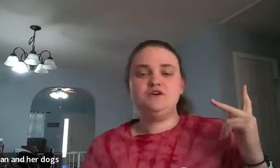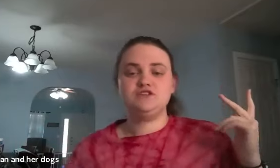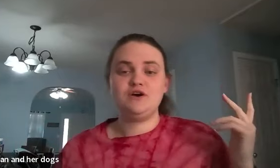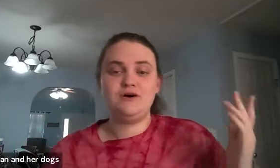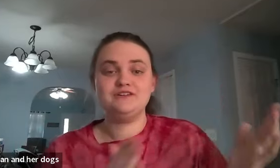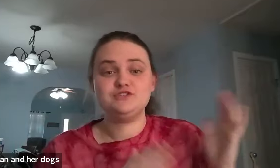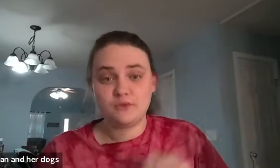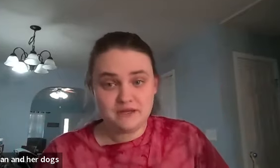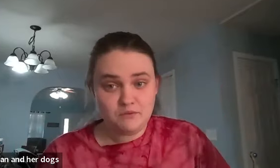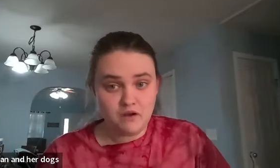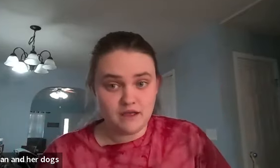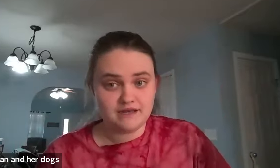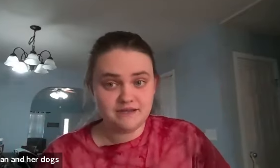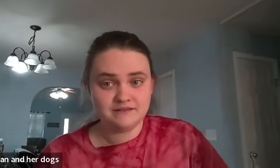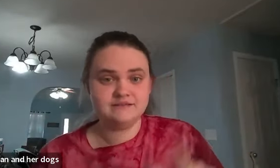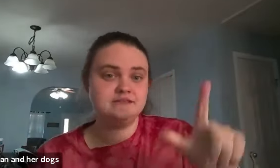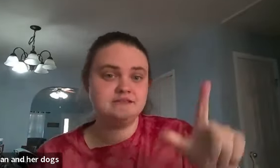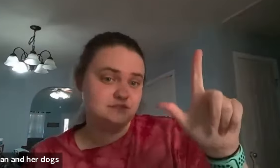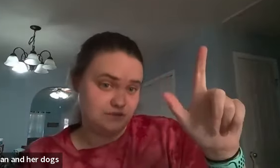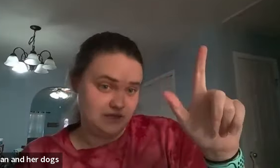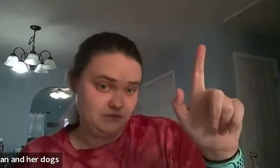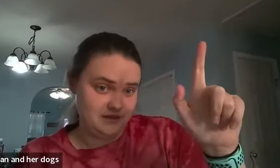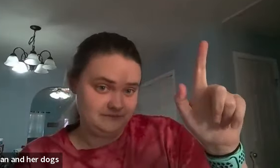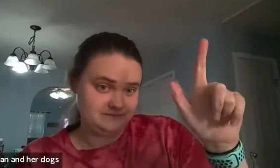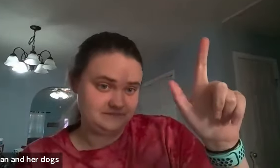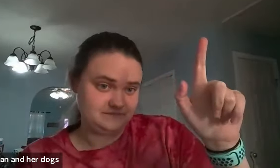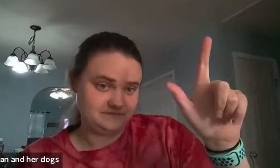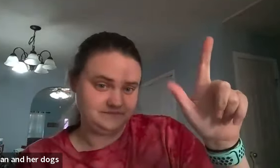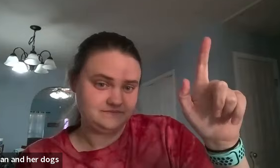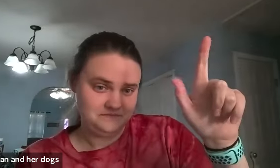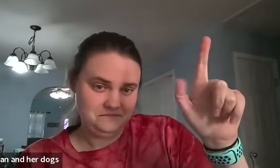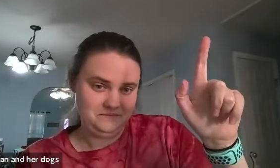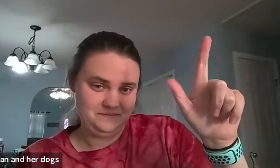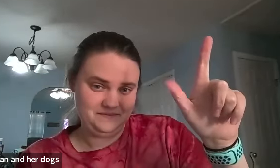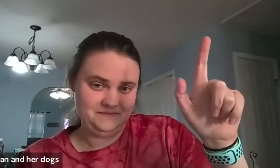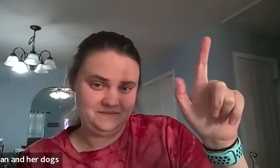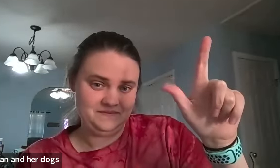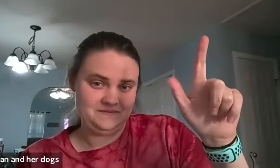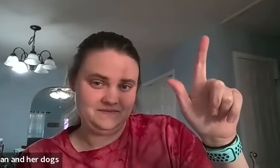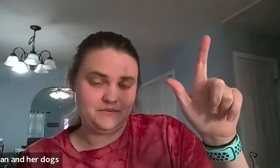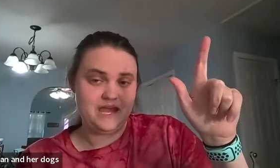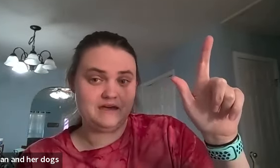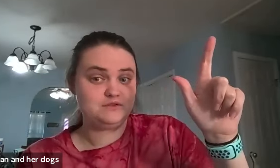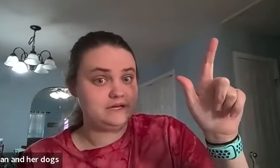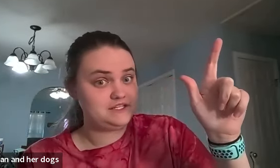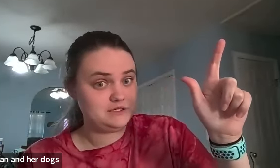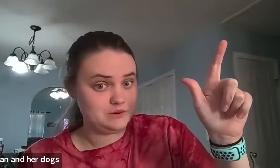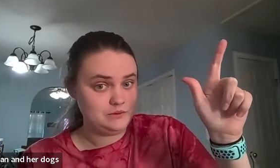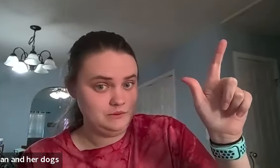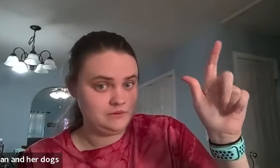So 21, 21. Mm-hmm. Then we have 22.